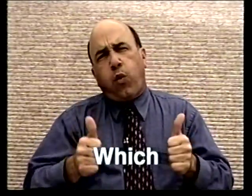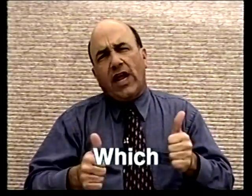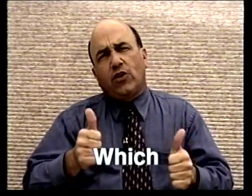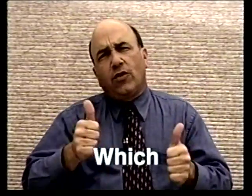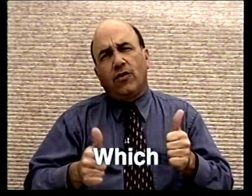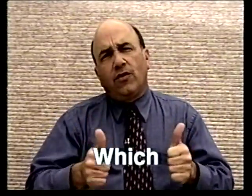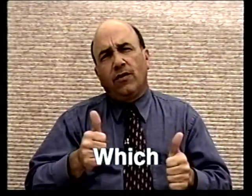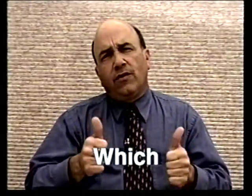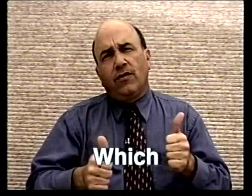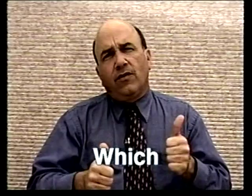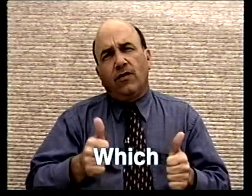Which.